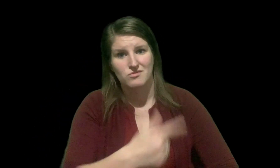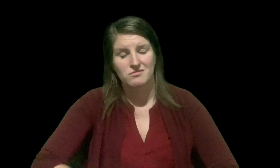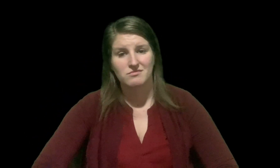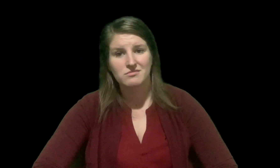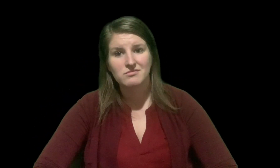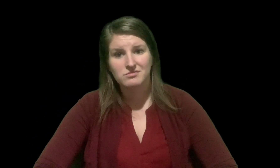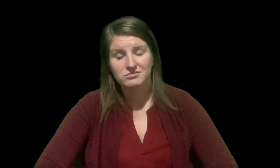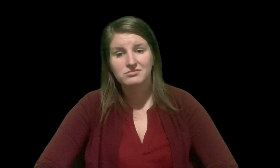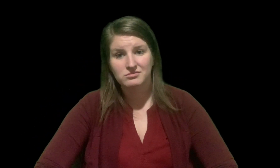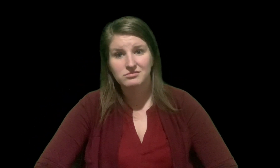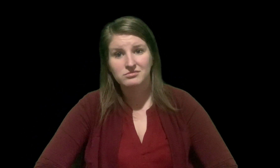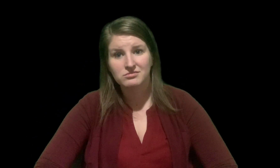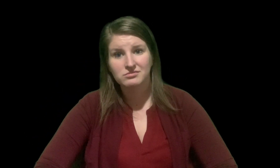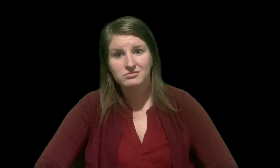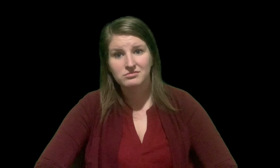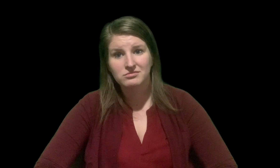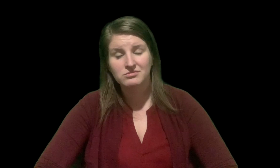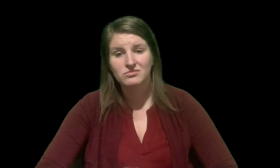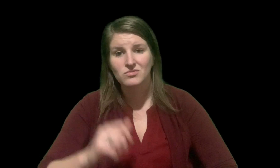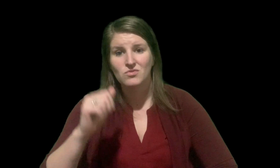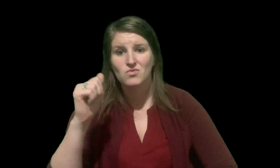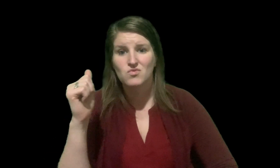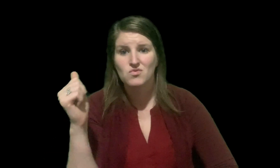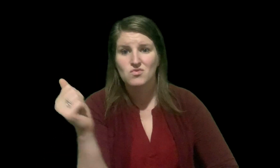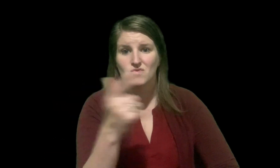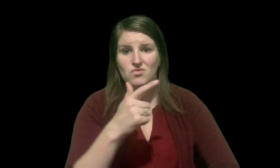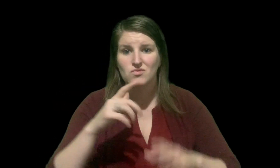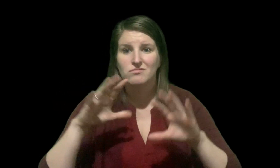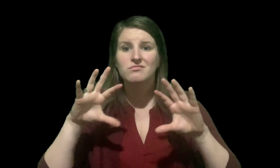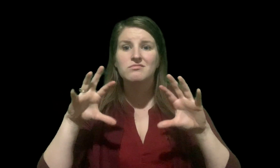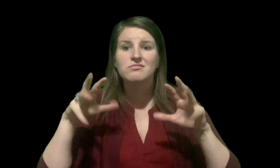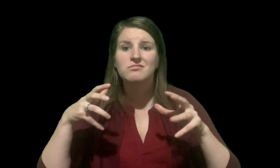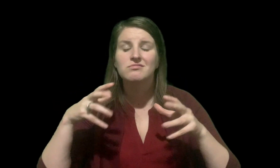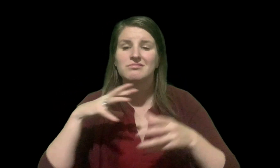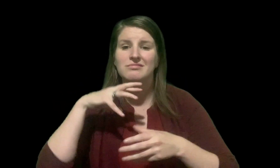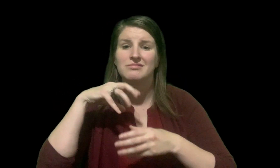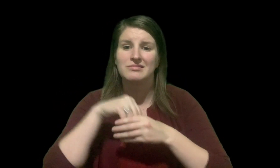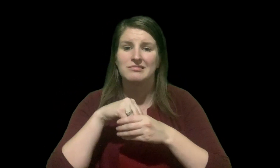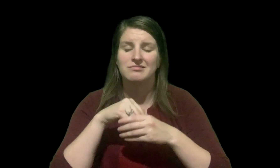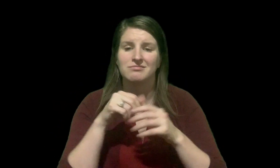Because that feedback also enables linguistic growth for each and every one of us.